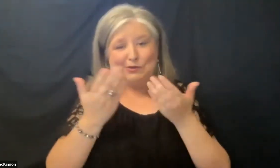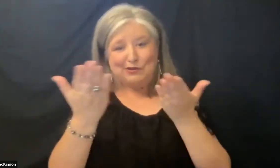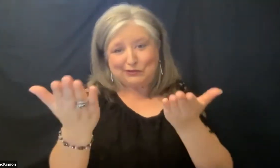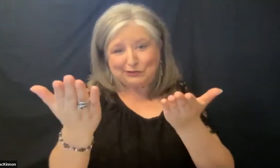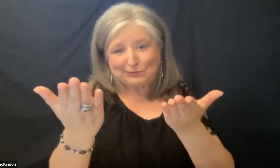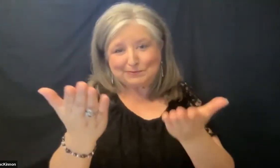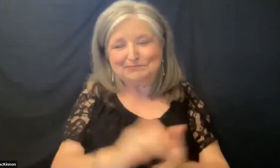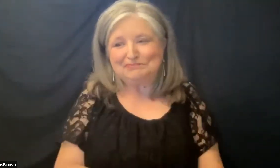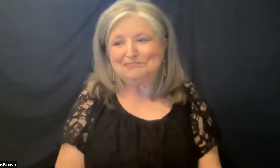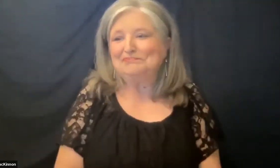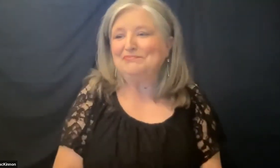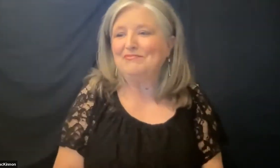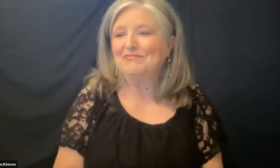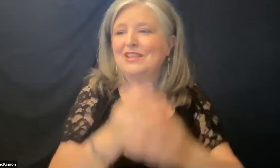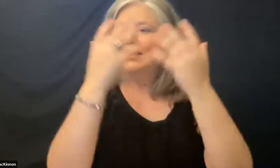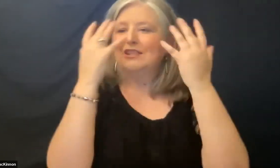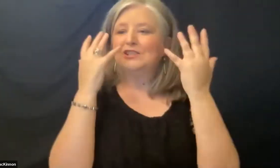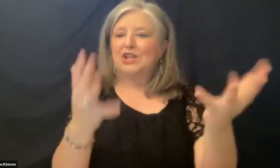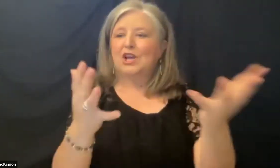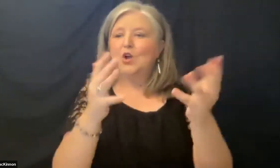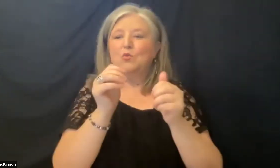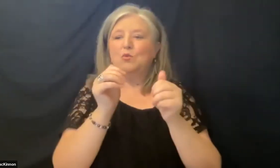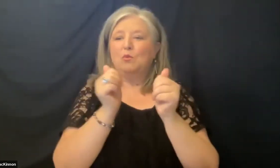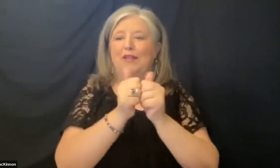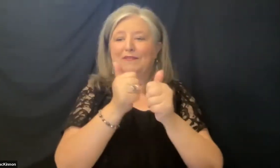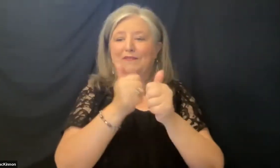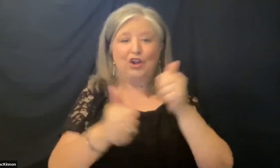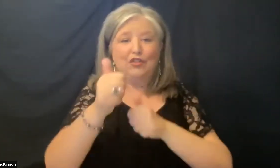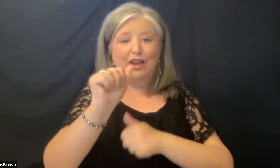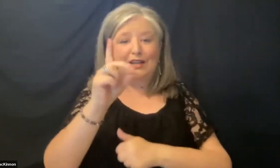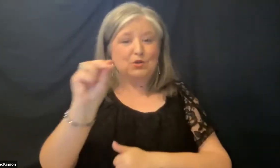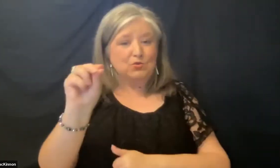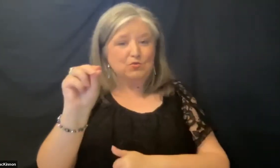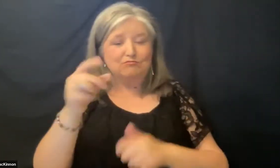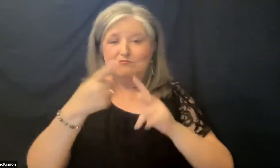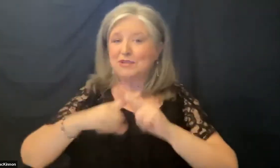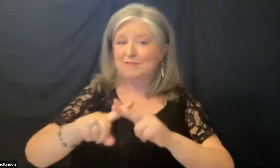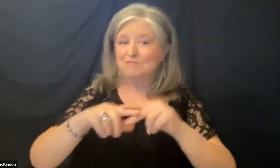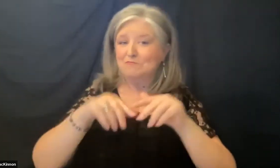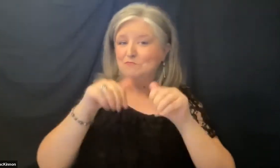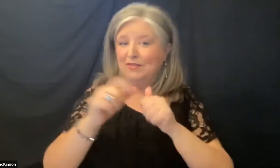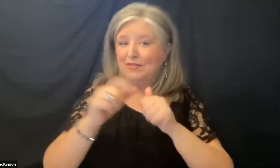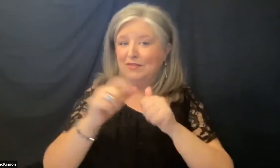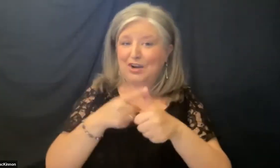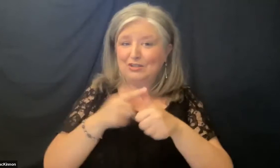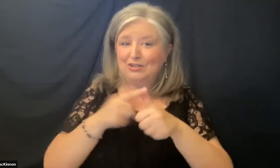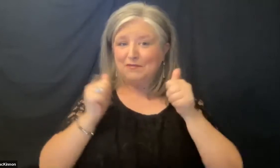members to celebrate the fabulous diversity in our theater and deaf community. Without further ado, we